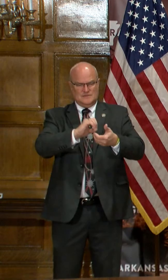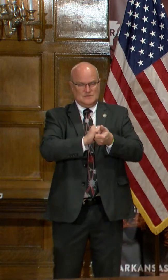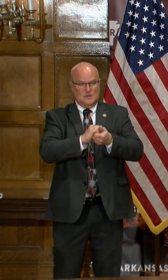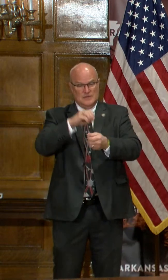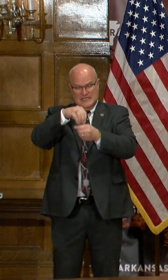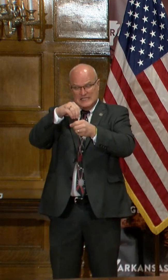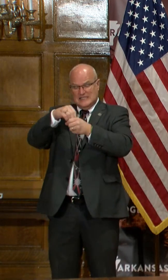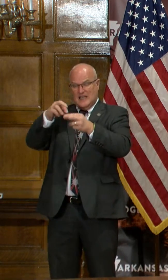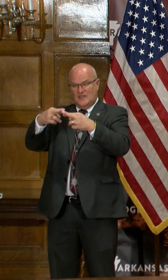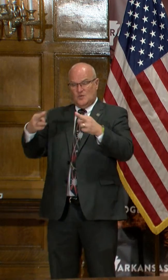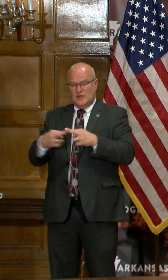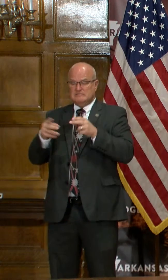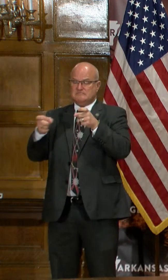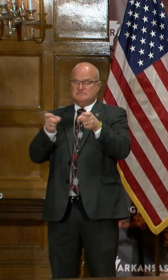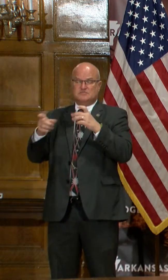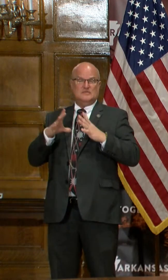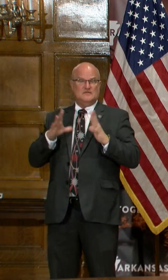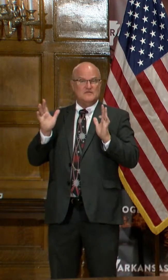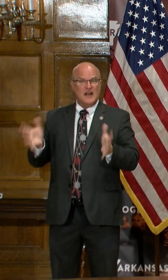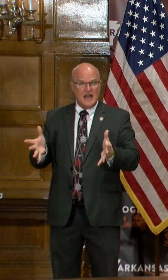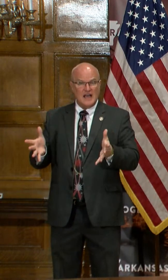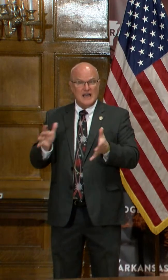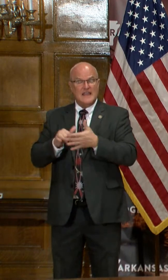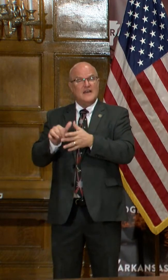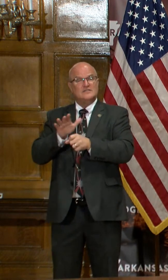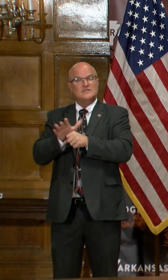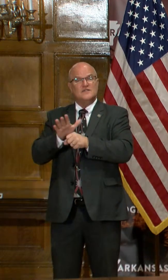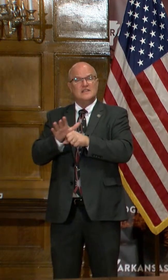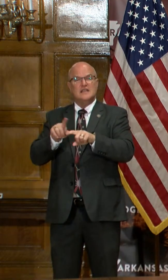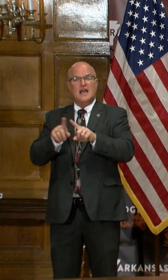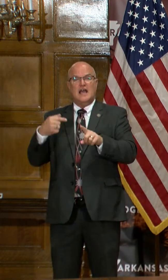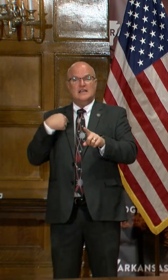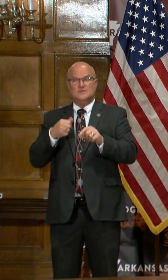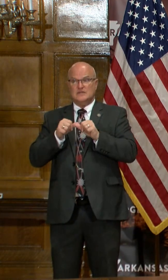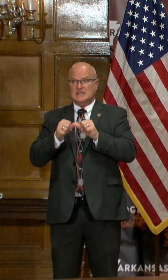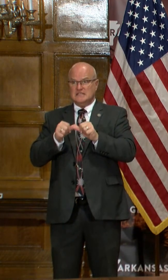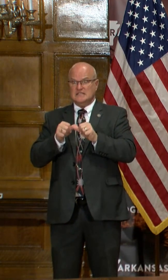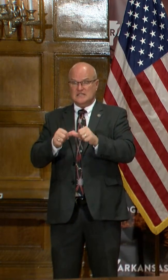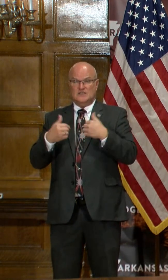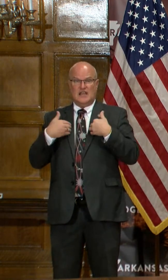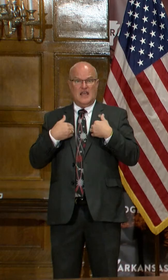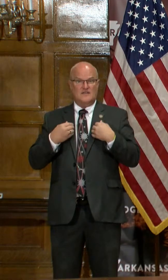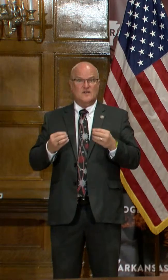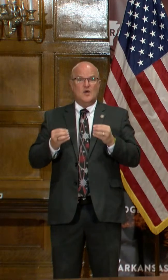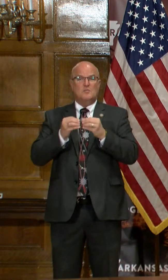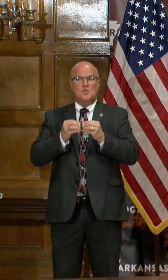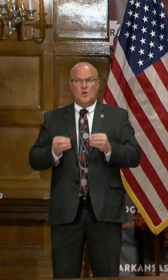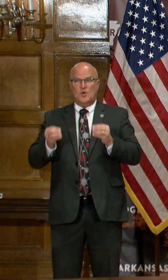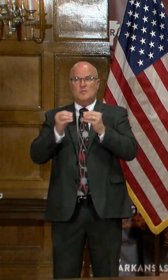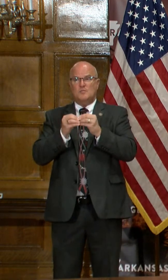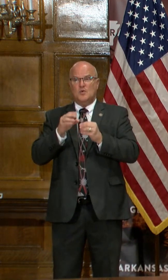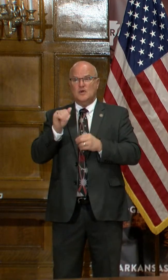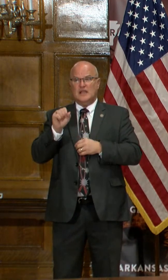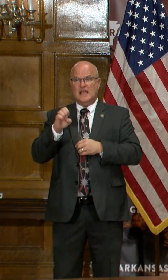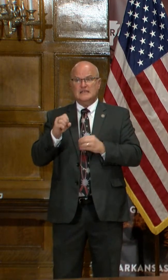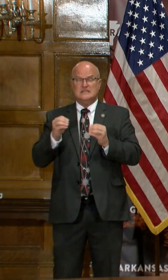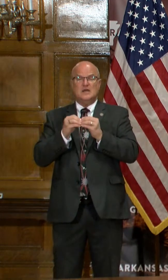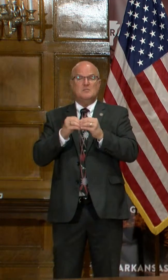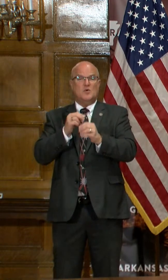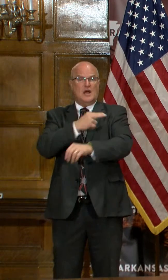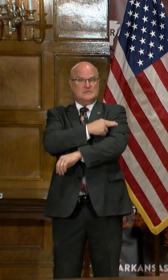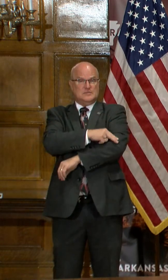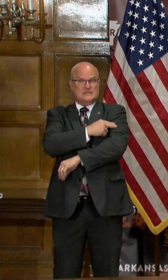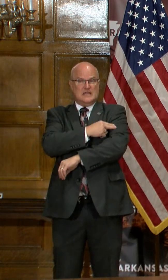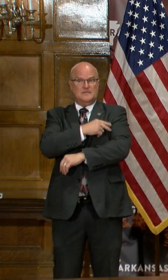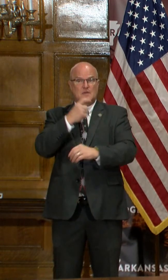the regions, they were managing it, and that was sufficient. But as we continued to get more cases and more